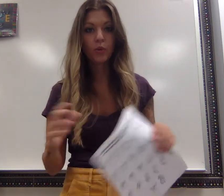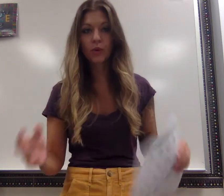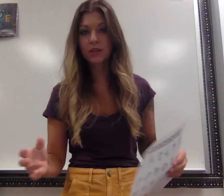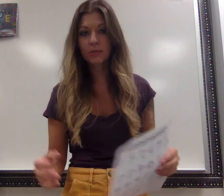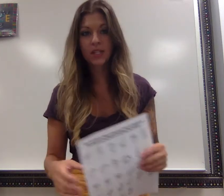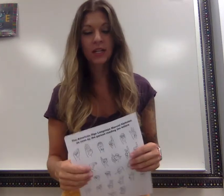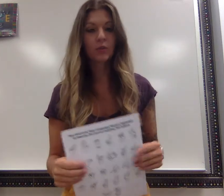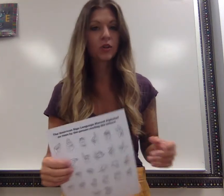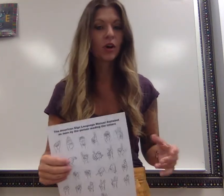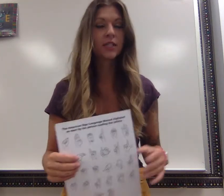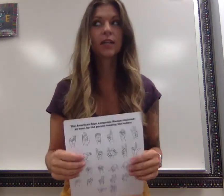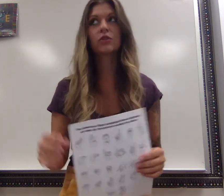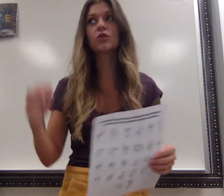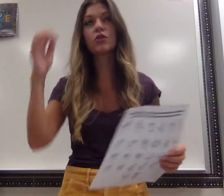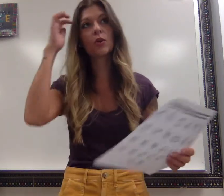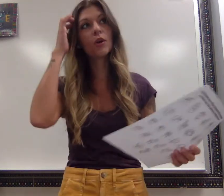words I'm signing with context. So